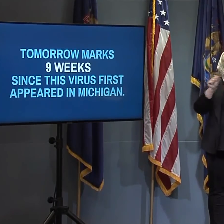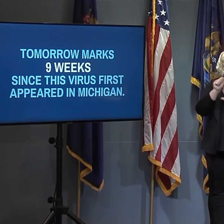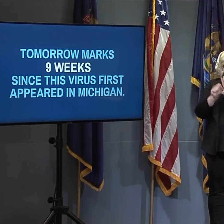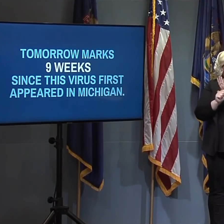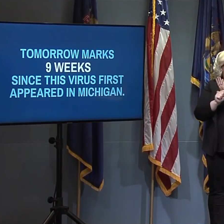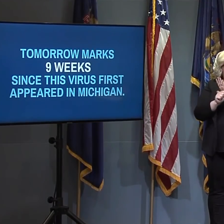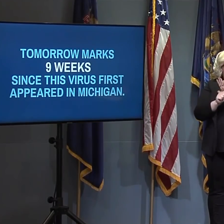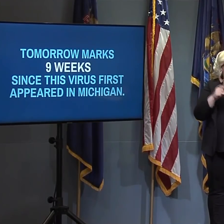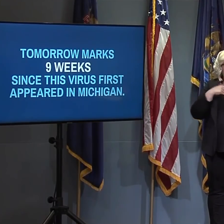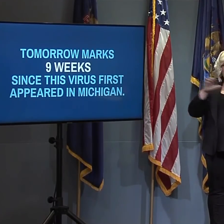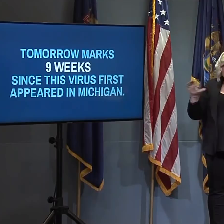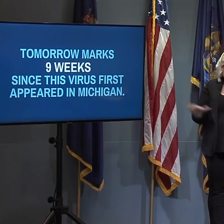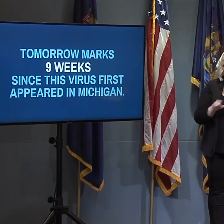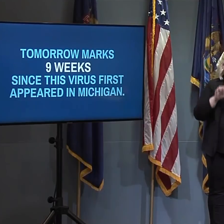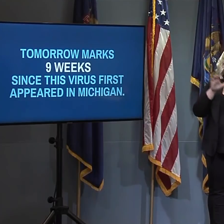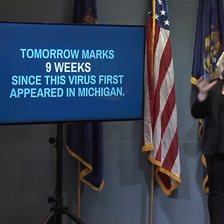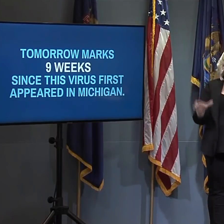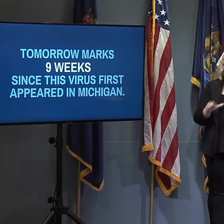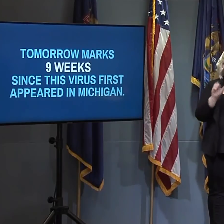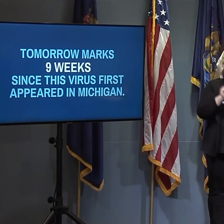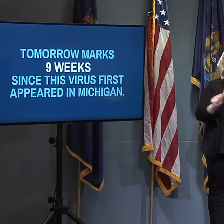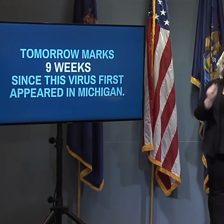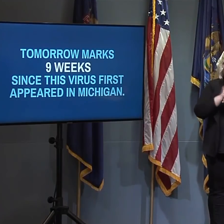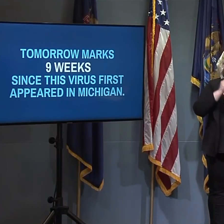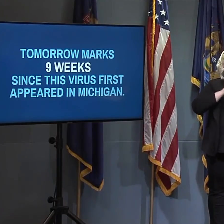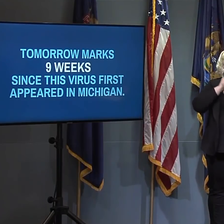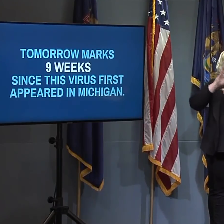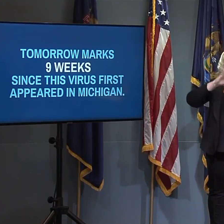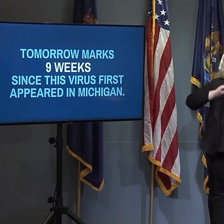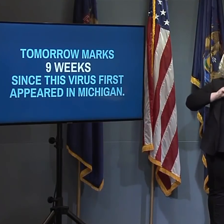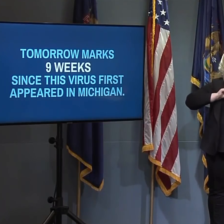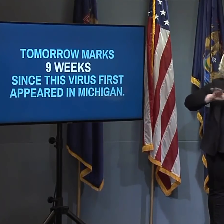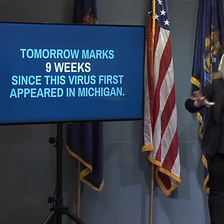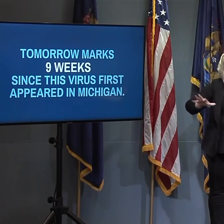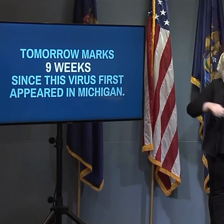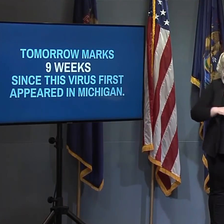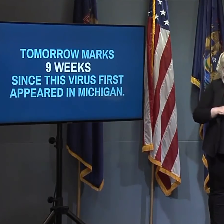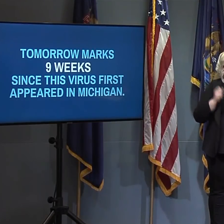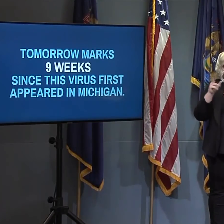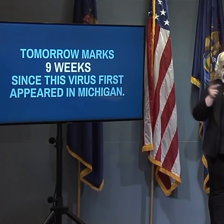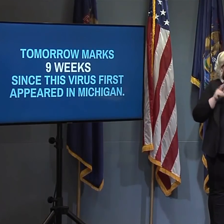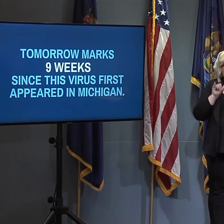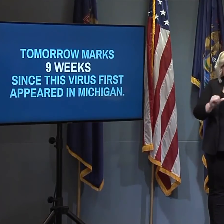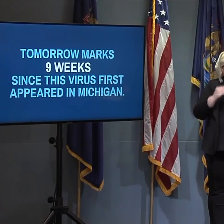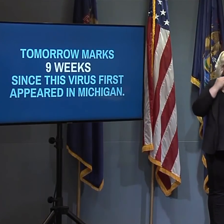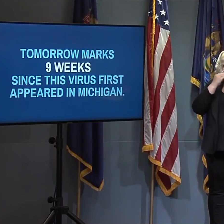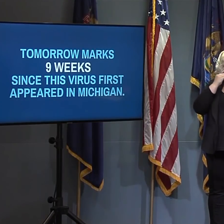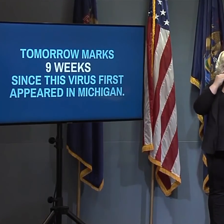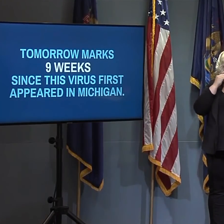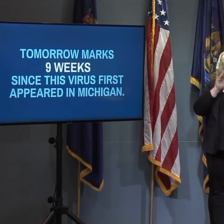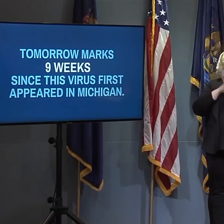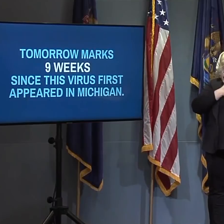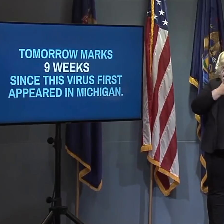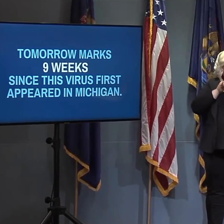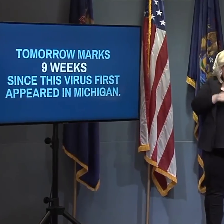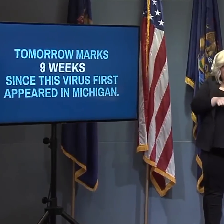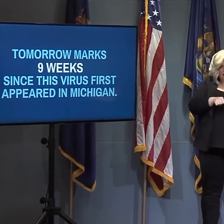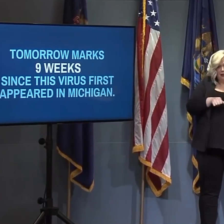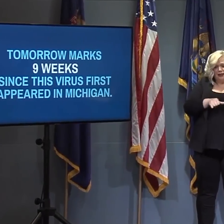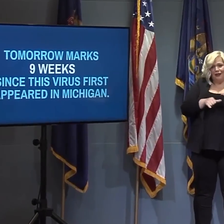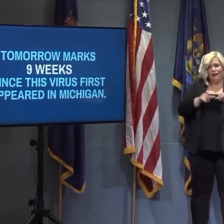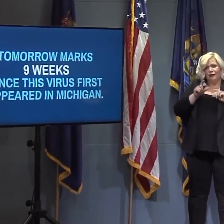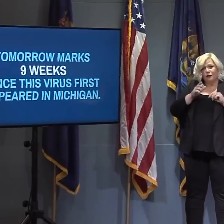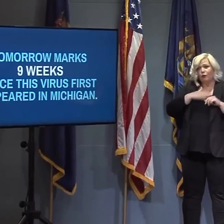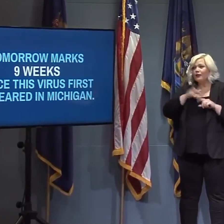virus. Millions have done their part by staying safe at home, serving on the front lines, donating money